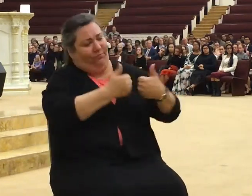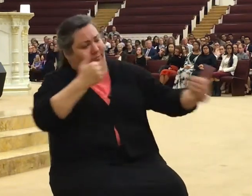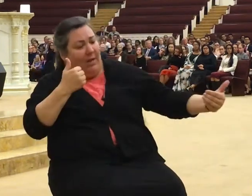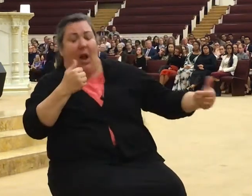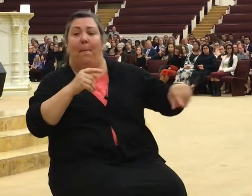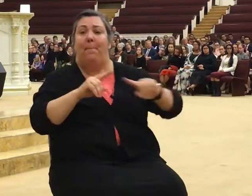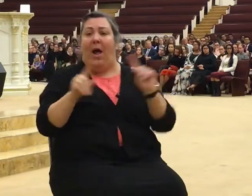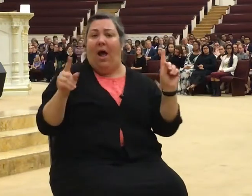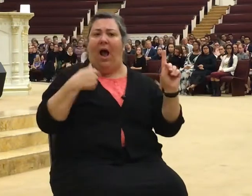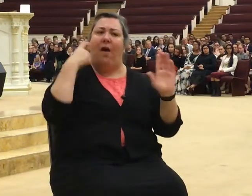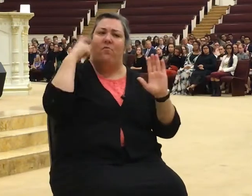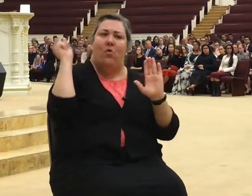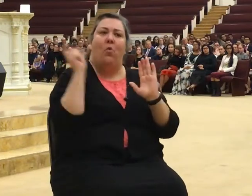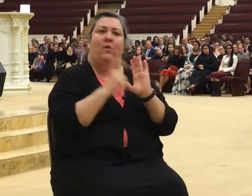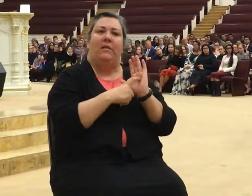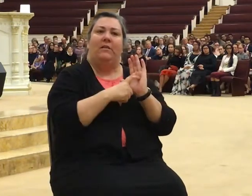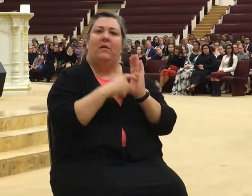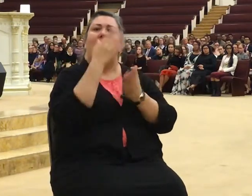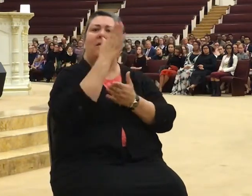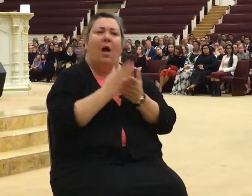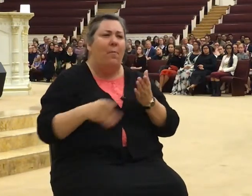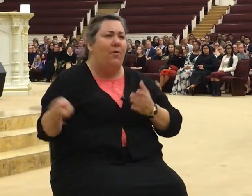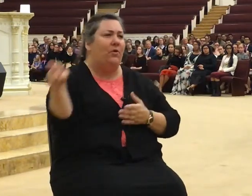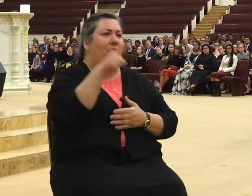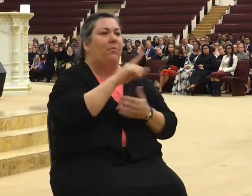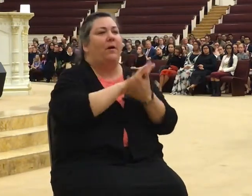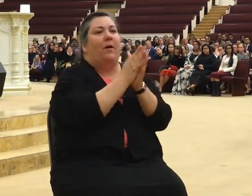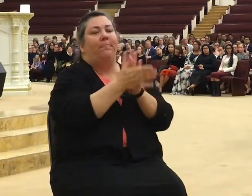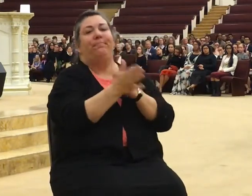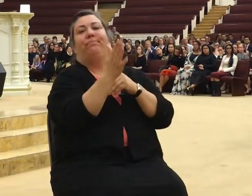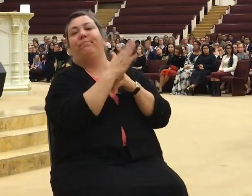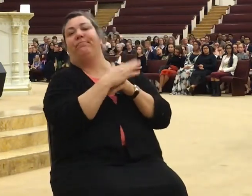I've noticed some of you have gotten real comfortable.